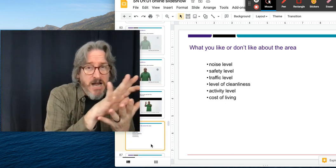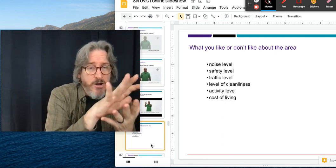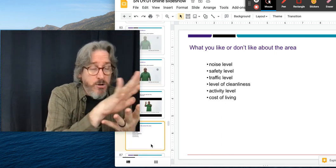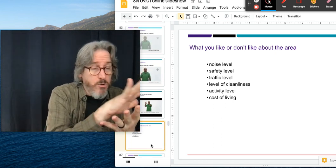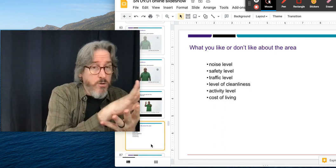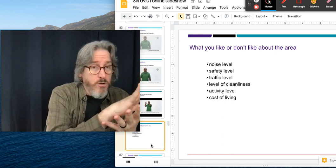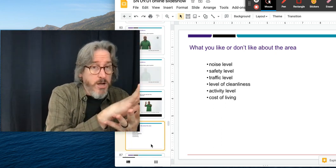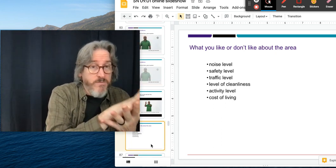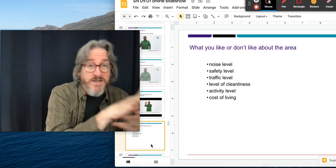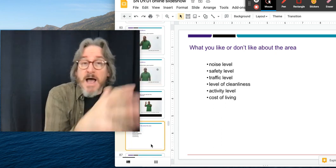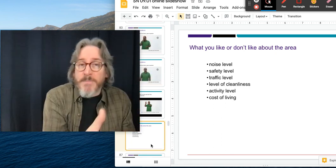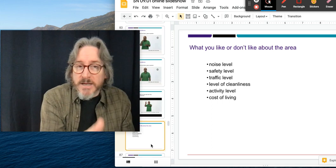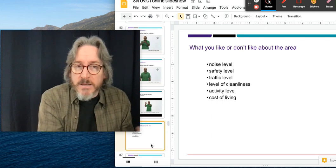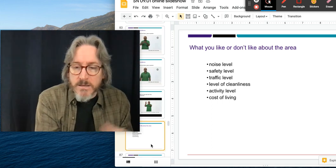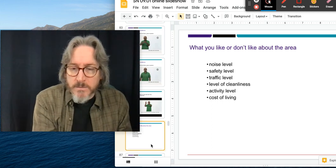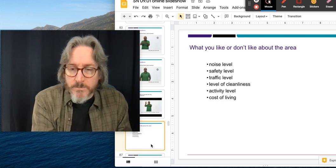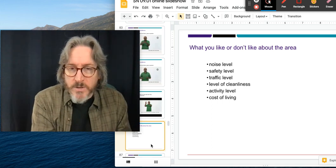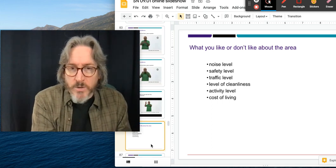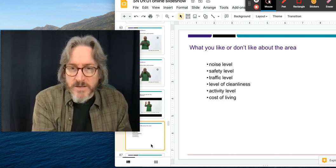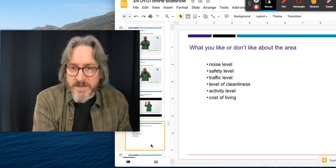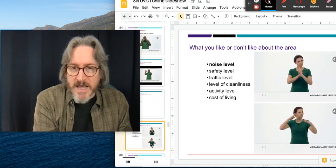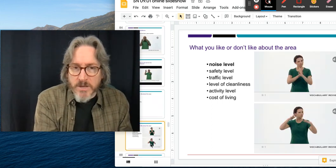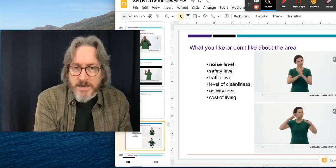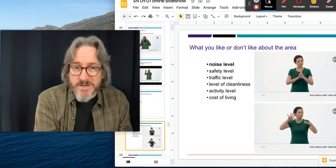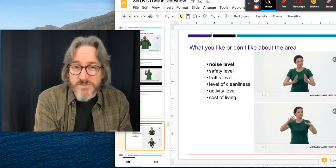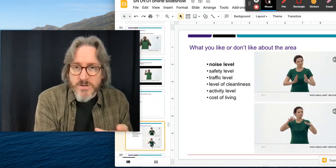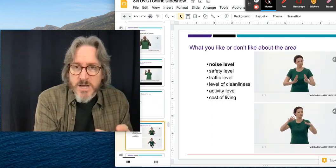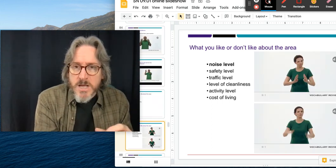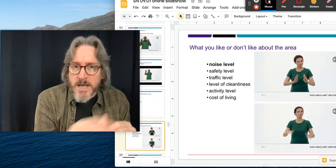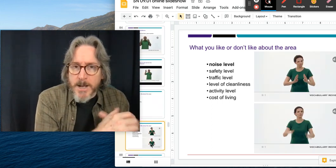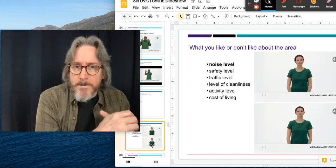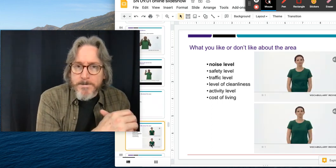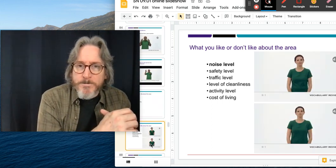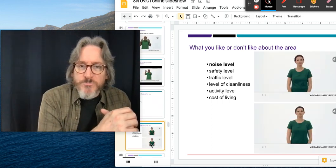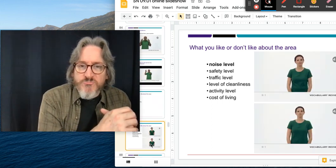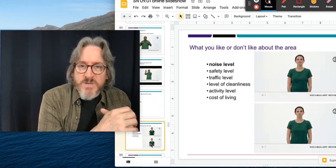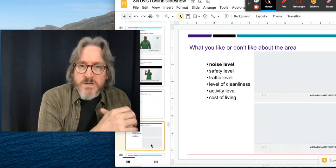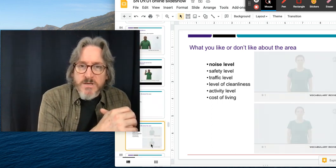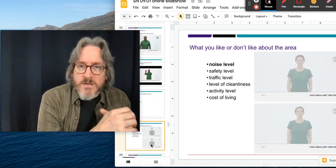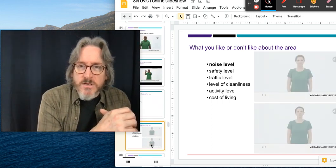based on the topic in the outline.